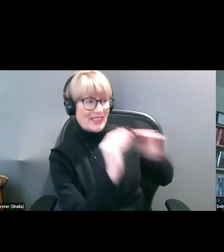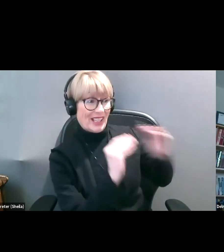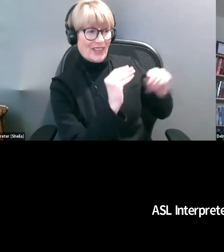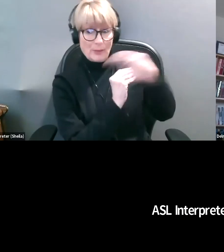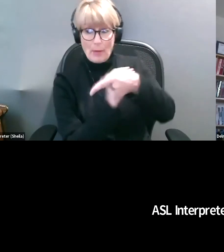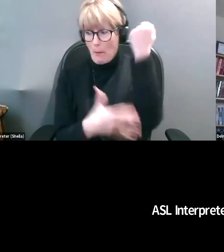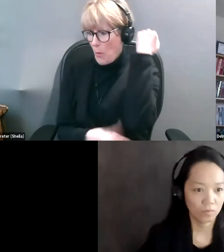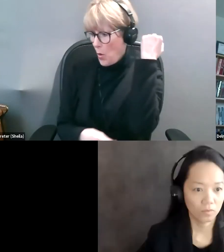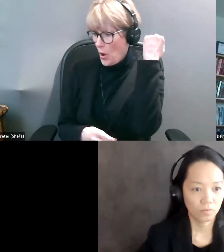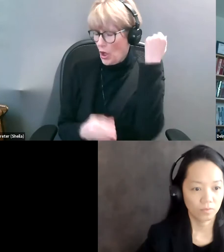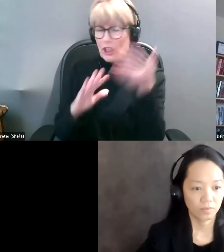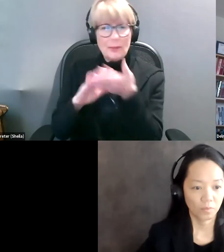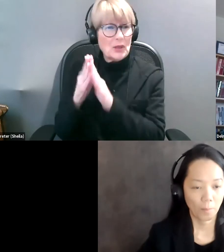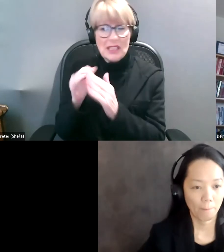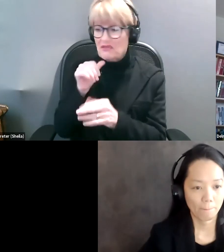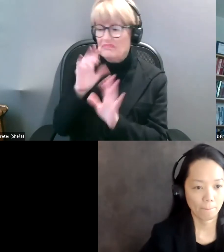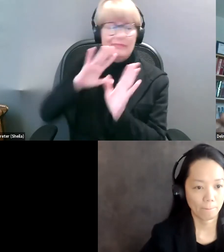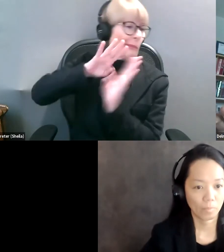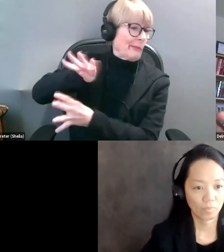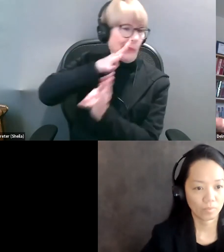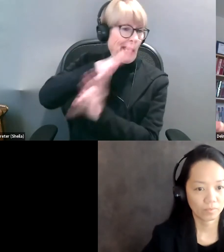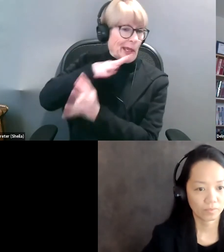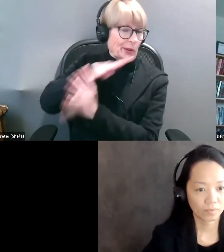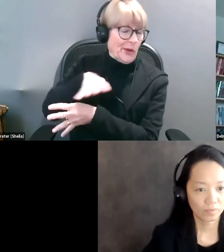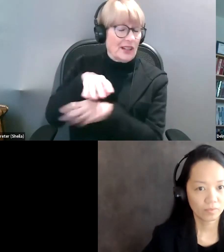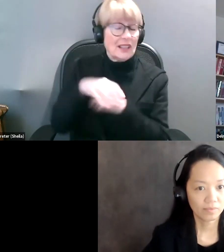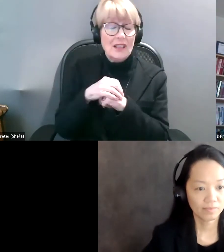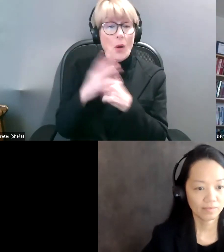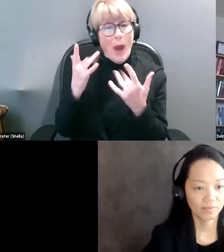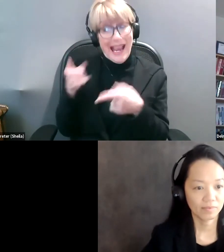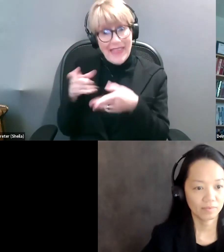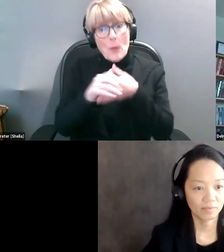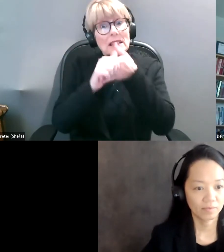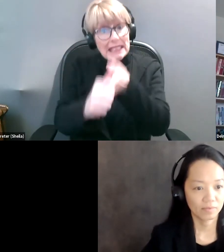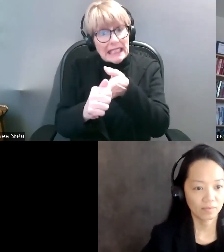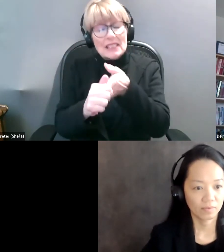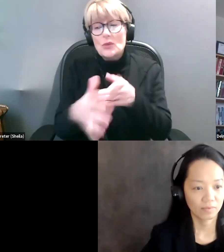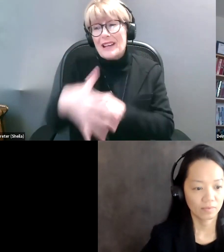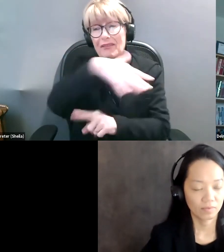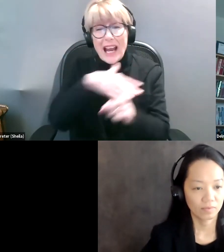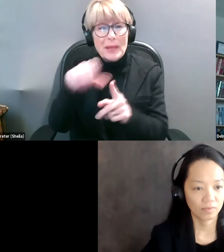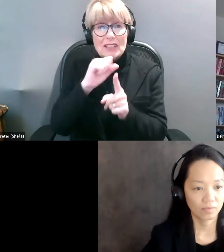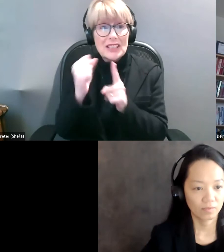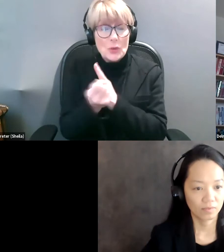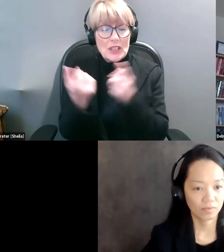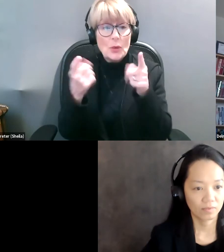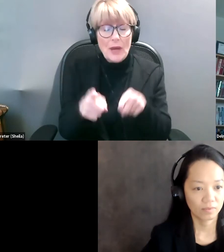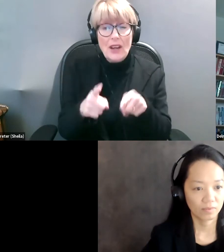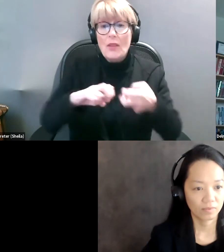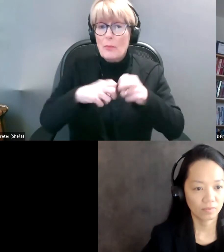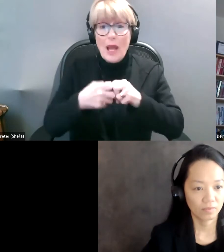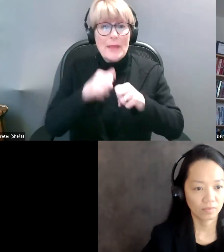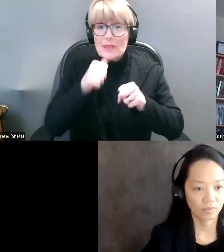taken care of, because ultimately that's going to lead to a situation where the holistic problem is not